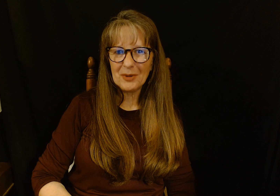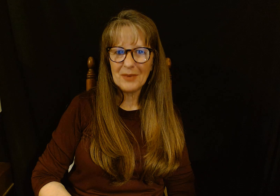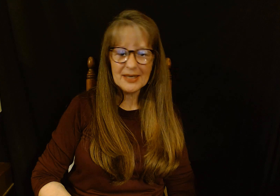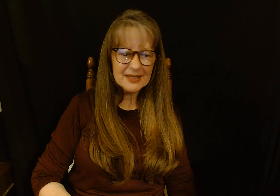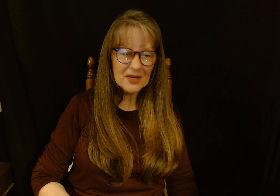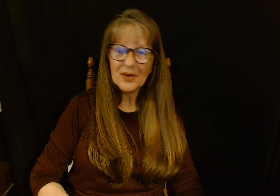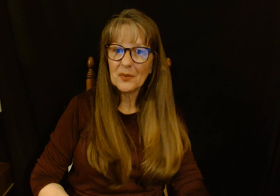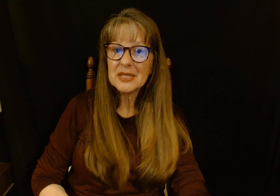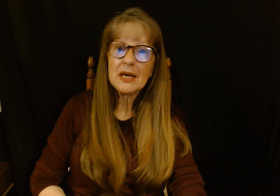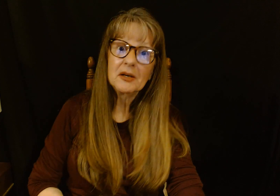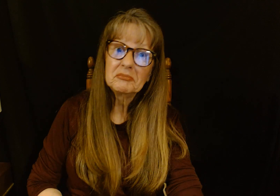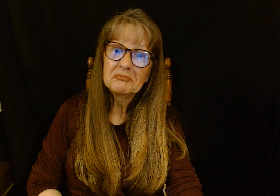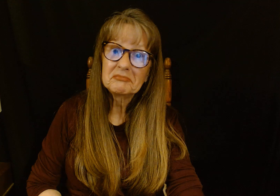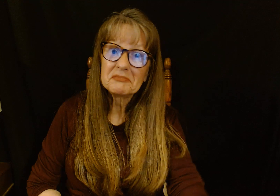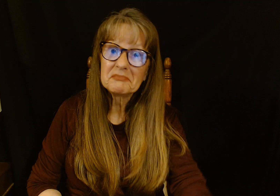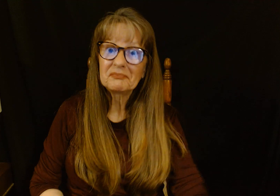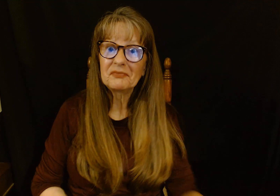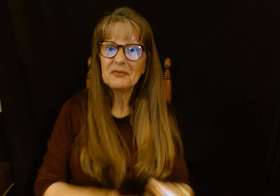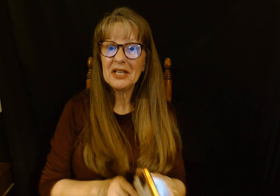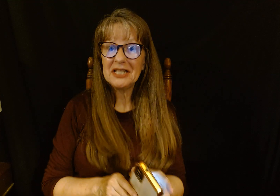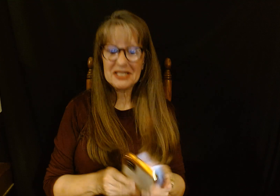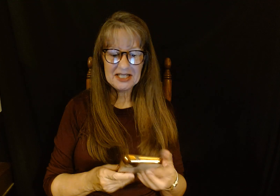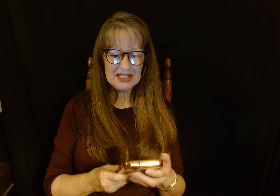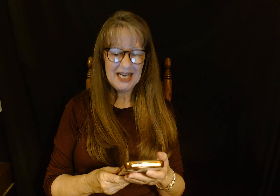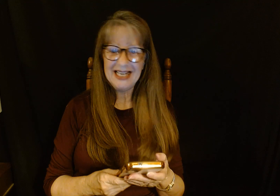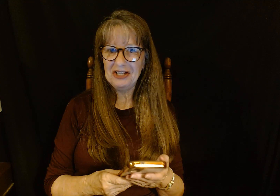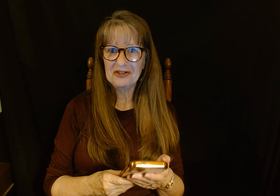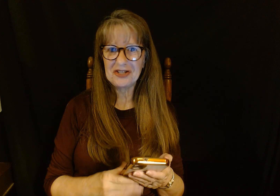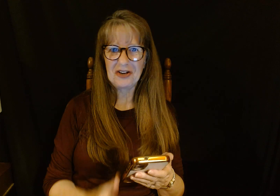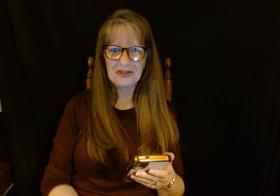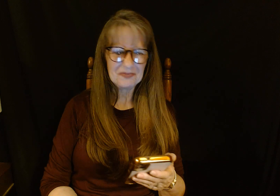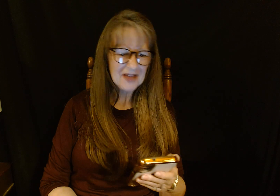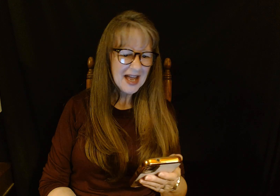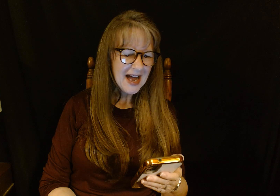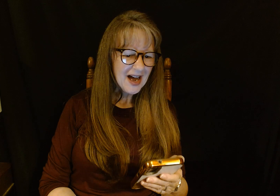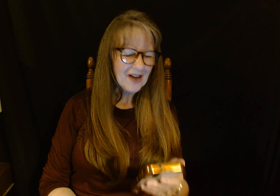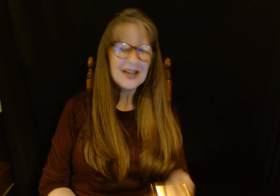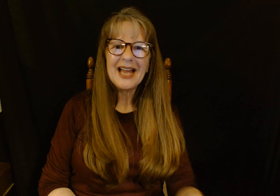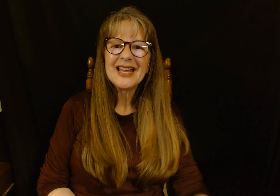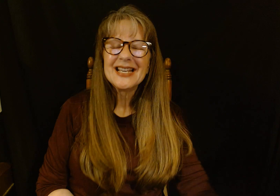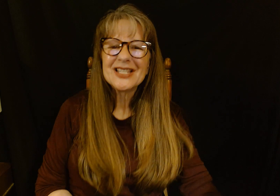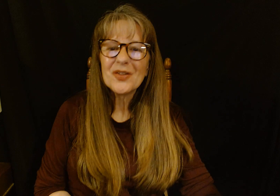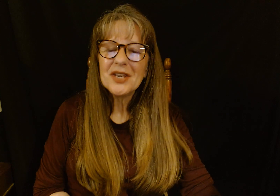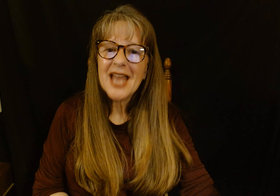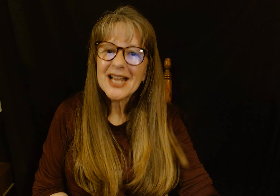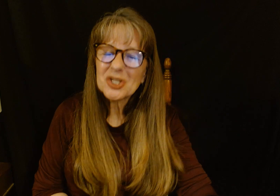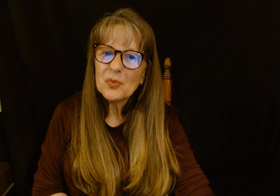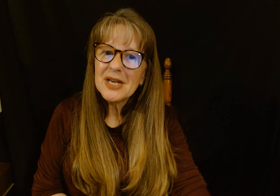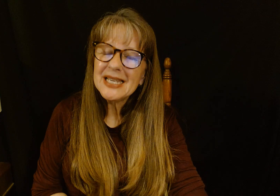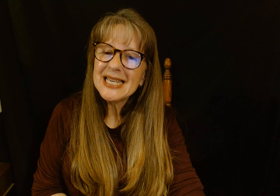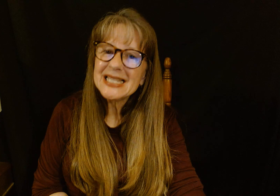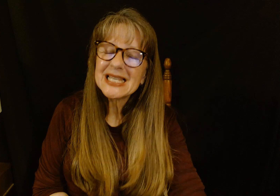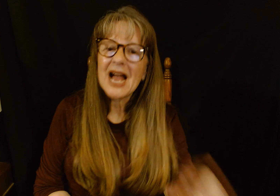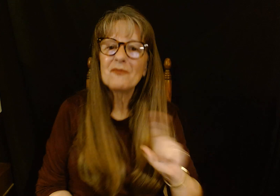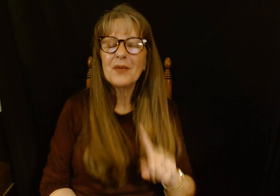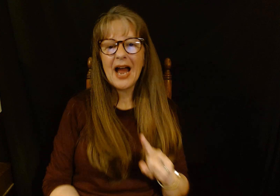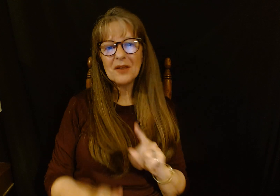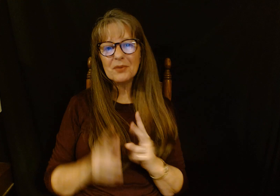I did that when I was 15, 16 years old. Okay, so the next one is, I've kind of put the